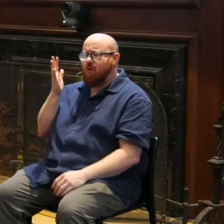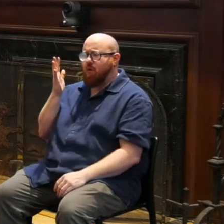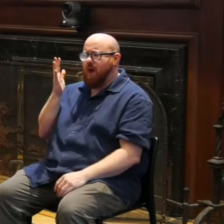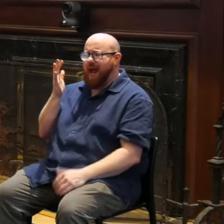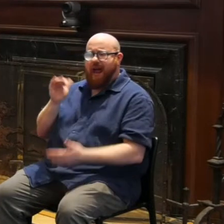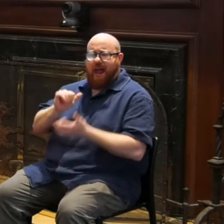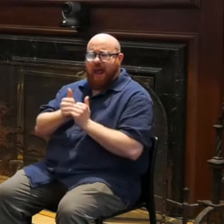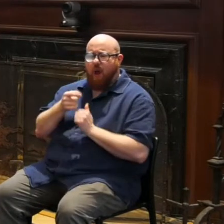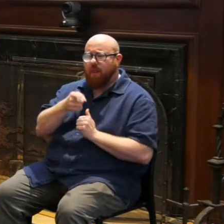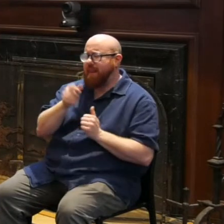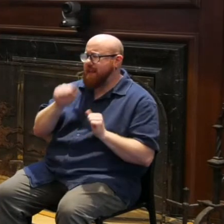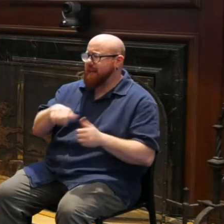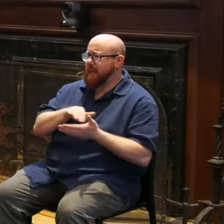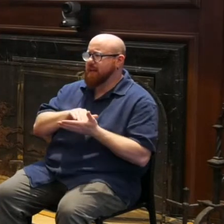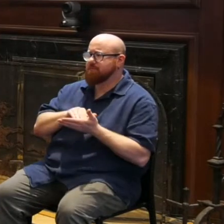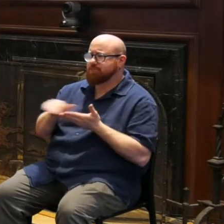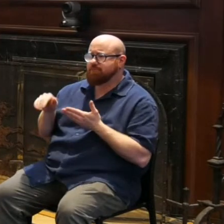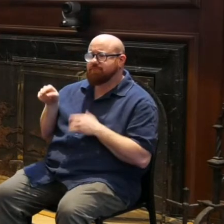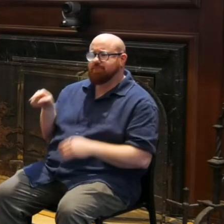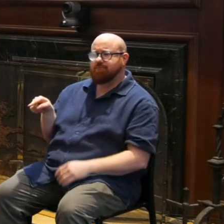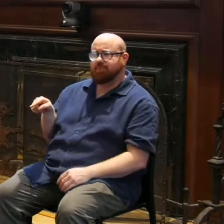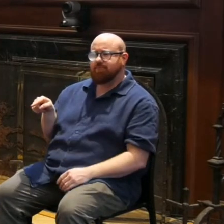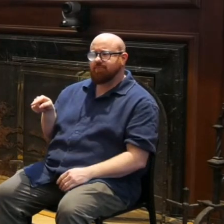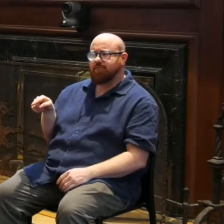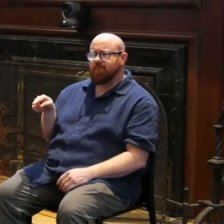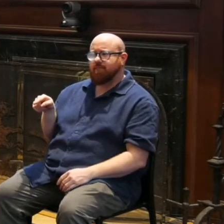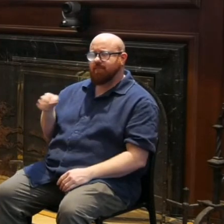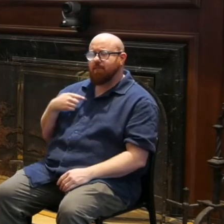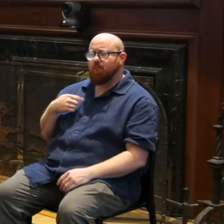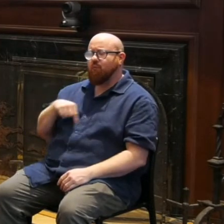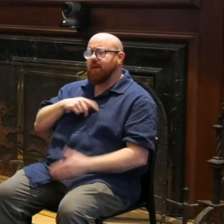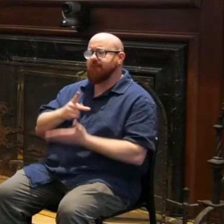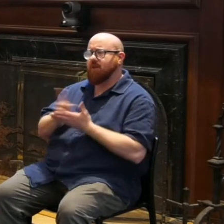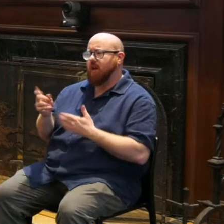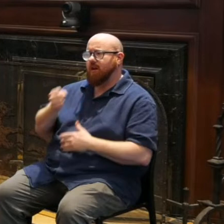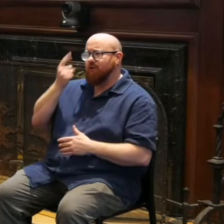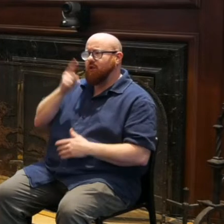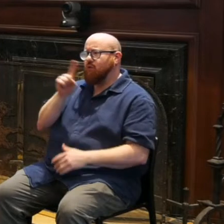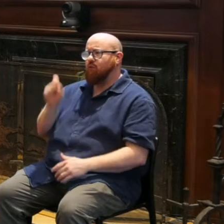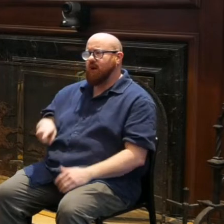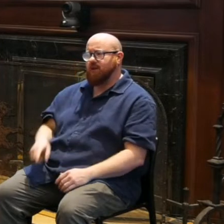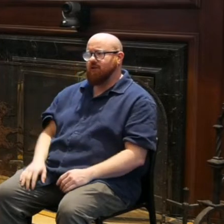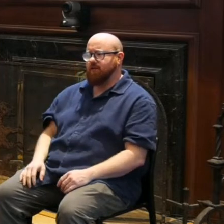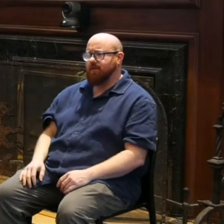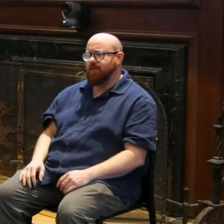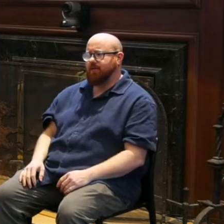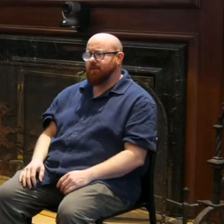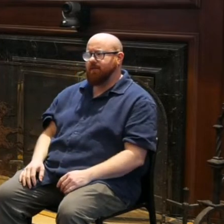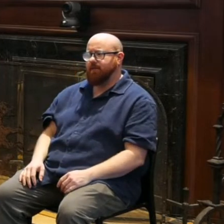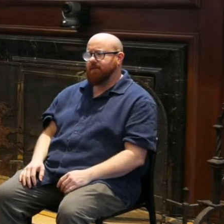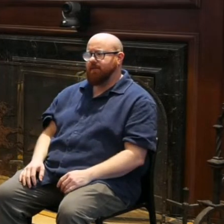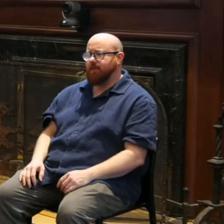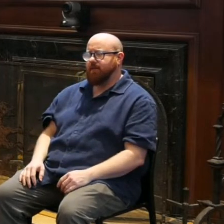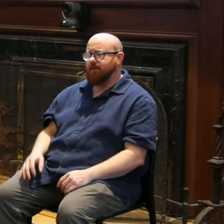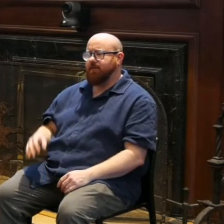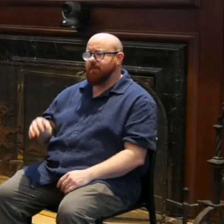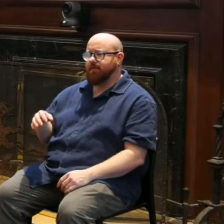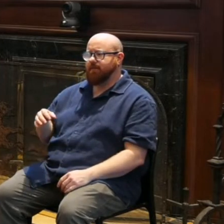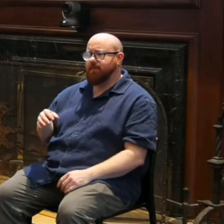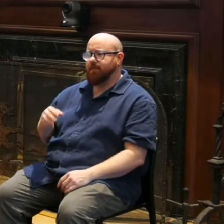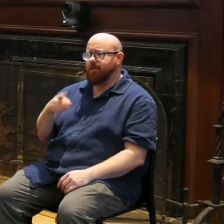cause, fail to understand the question, having been shown how to do